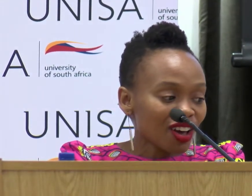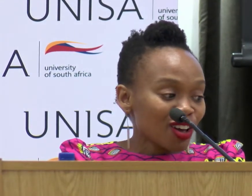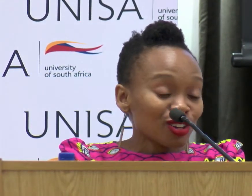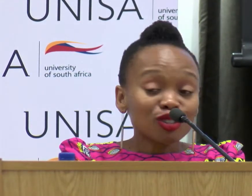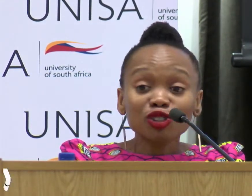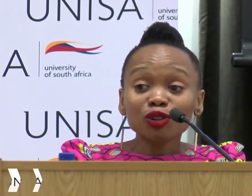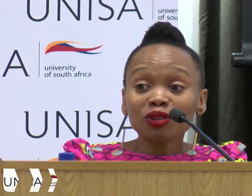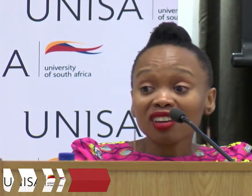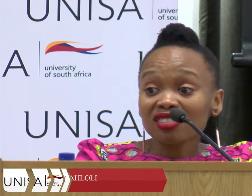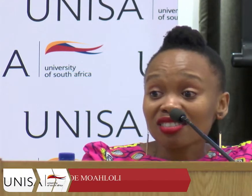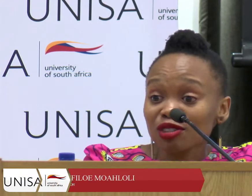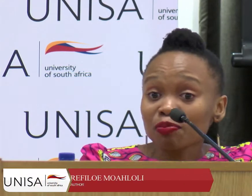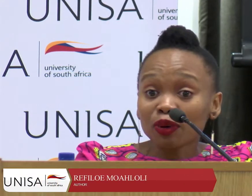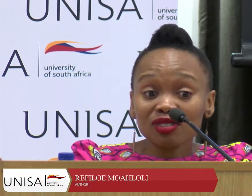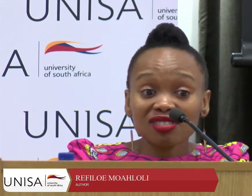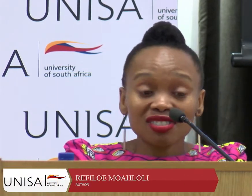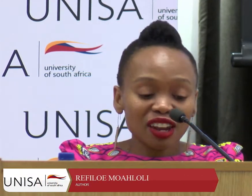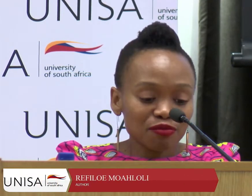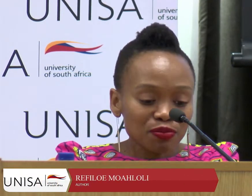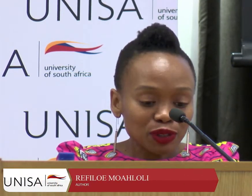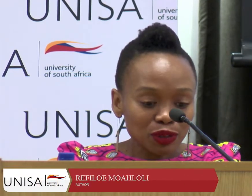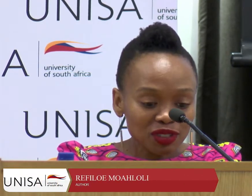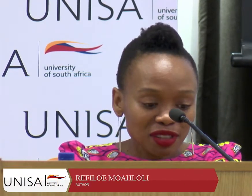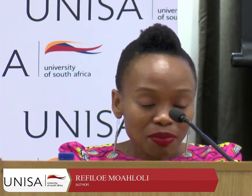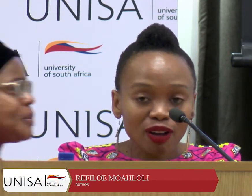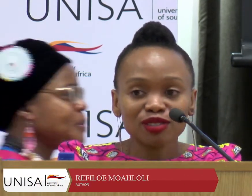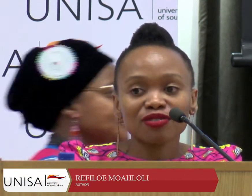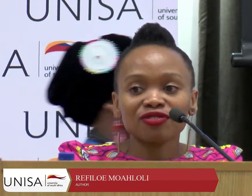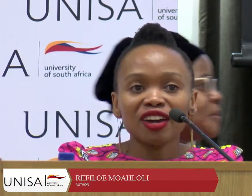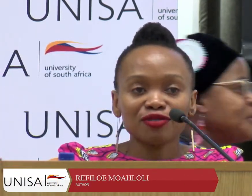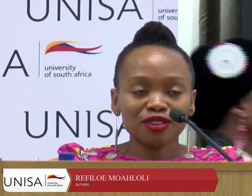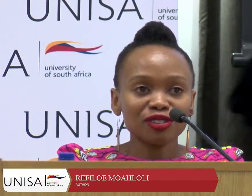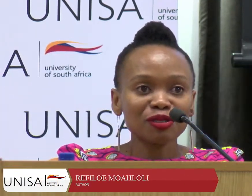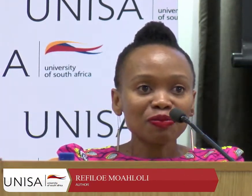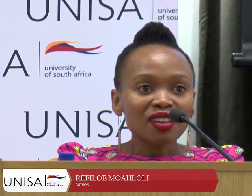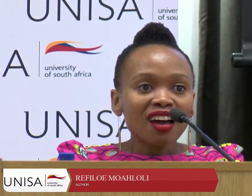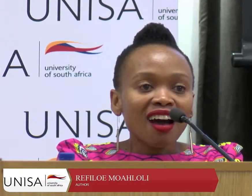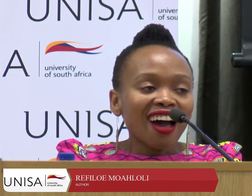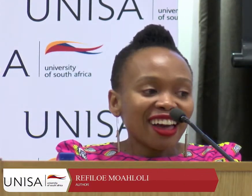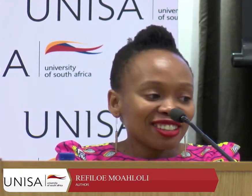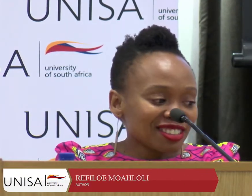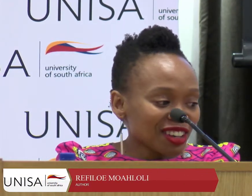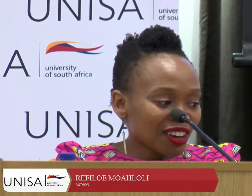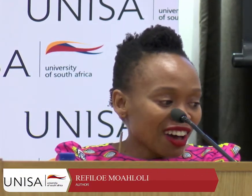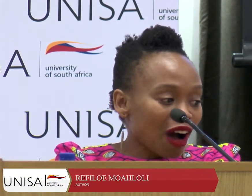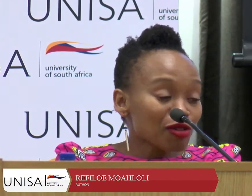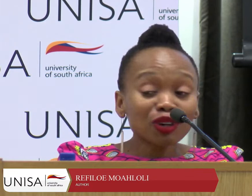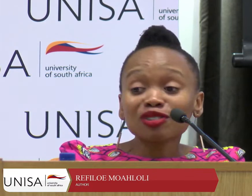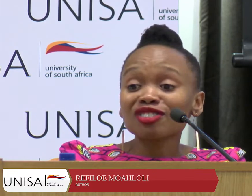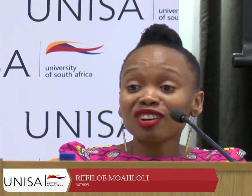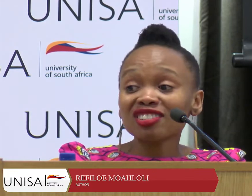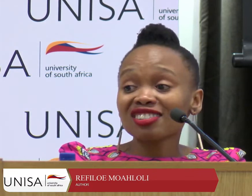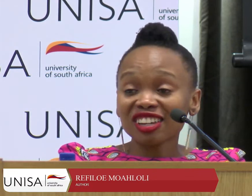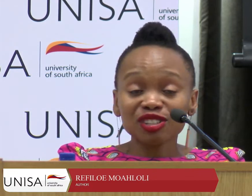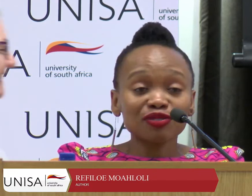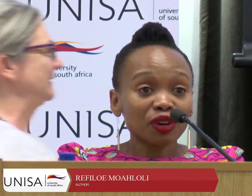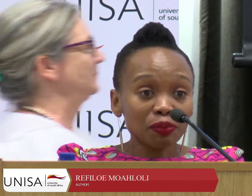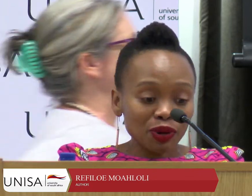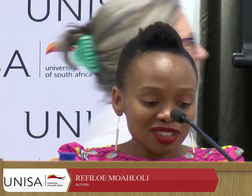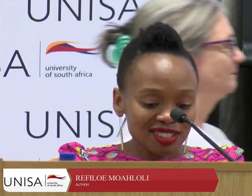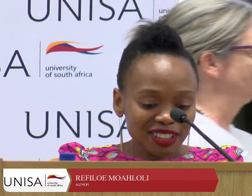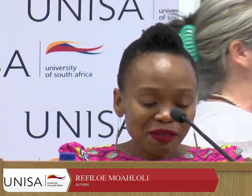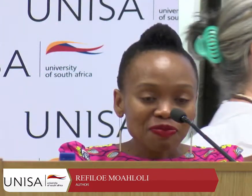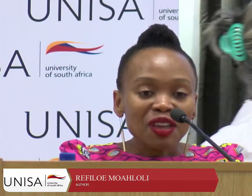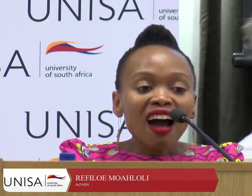excited to showcase these books that have been produced in the past 5 years. And how I'm going to start it is actually